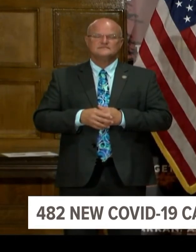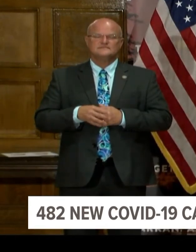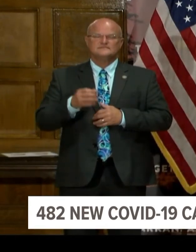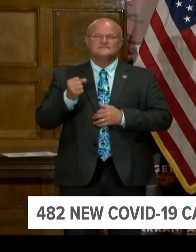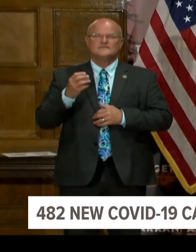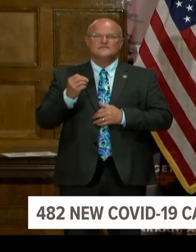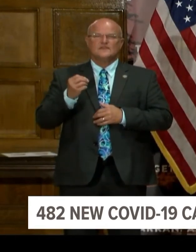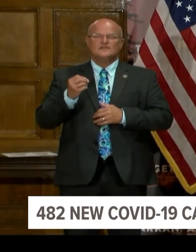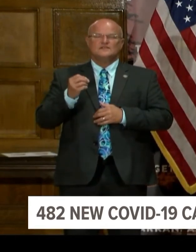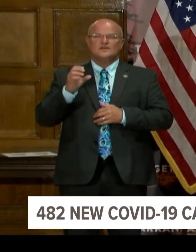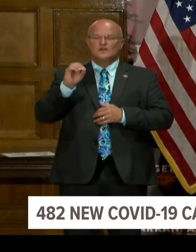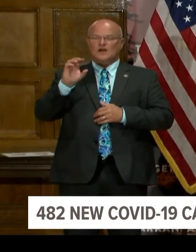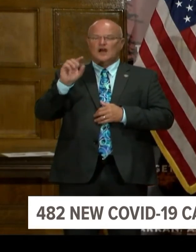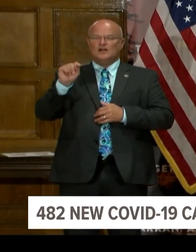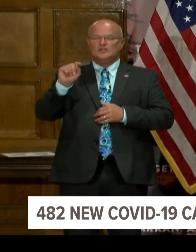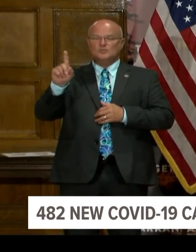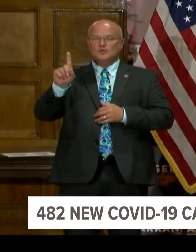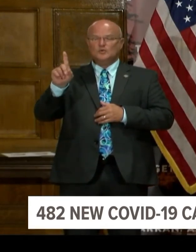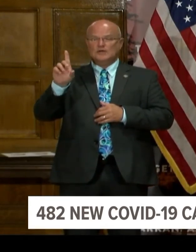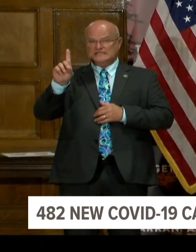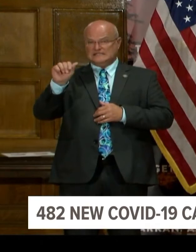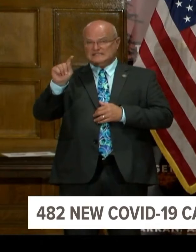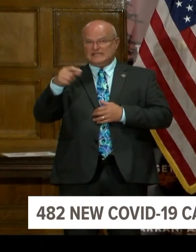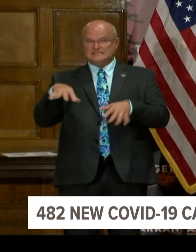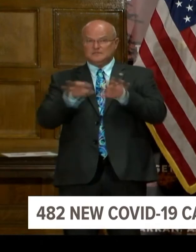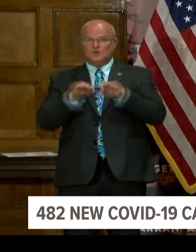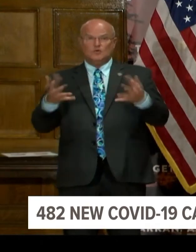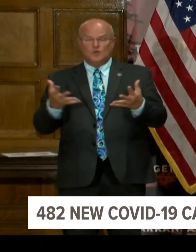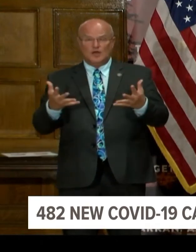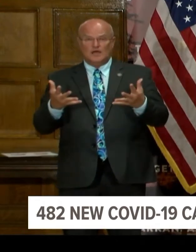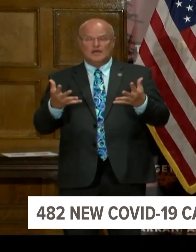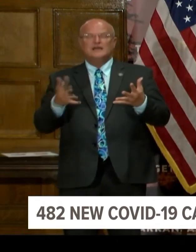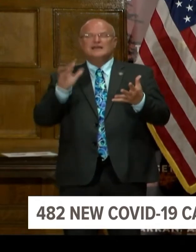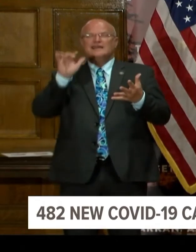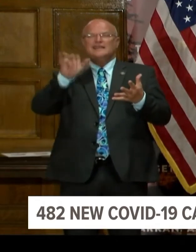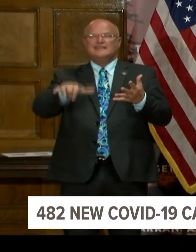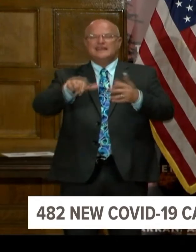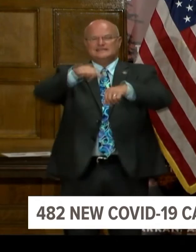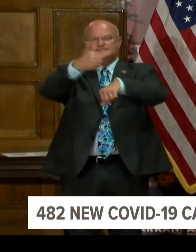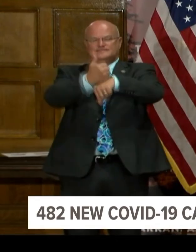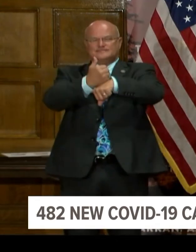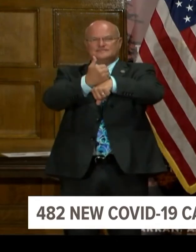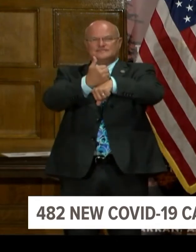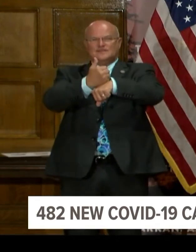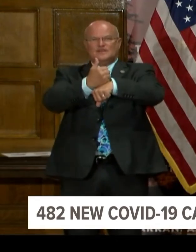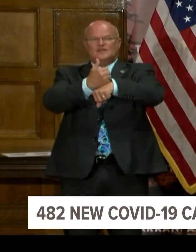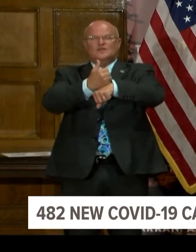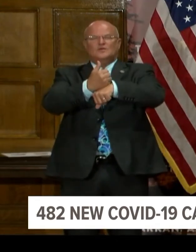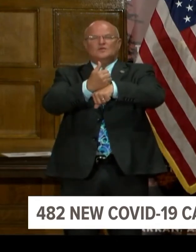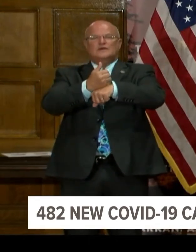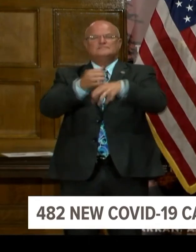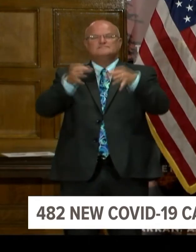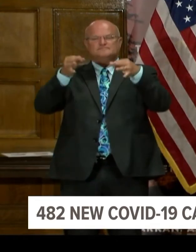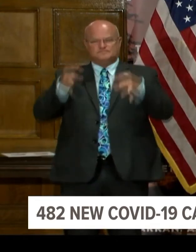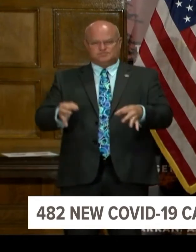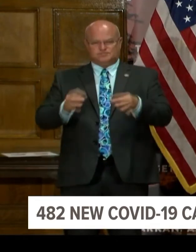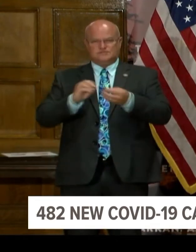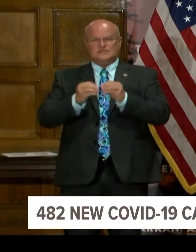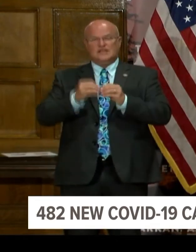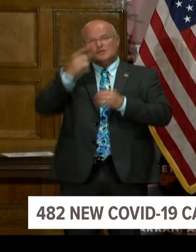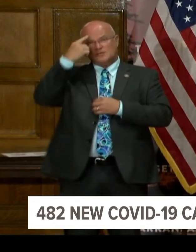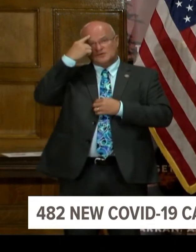So the October 1 date is important because that is the day that we solidify the enrollment numbers